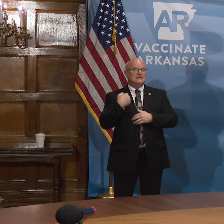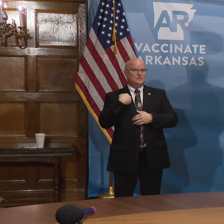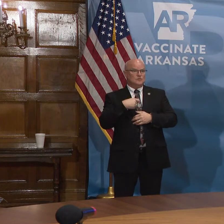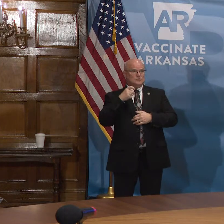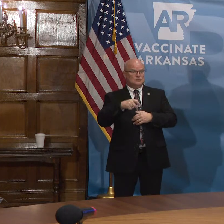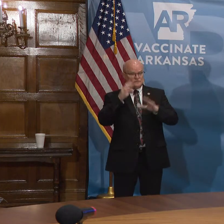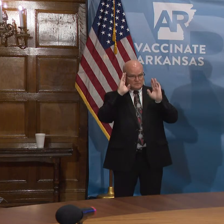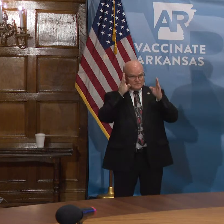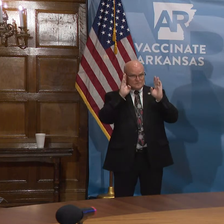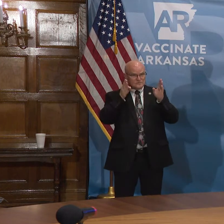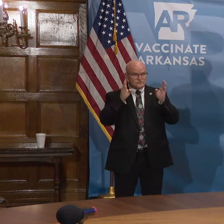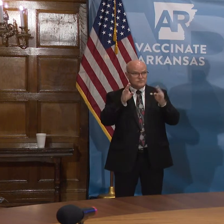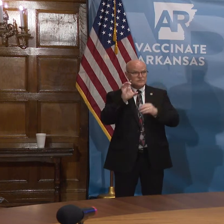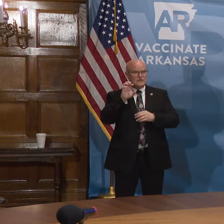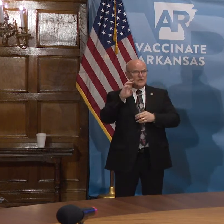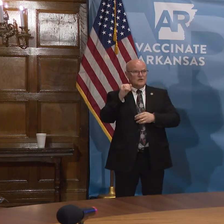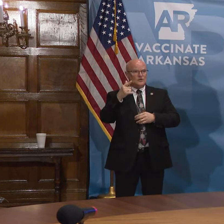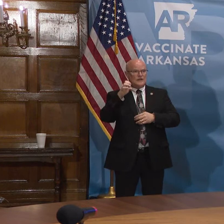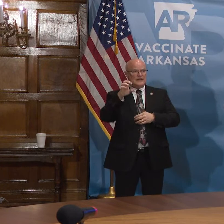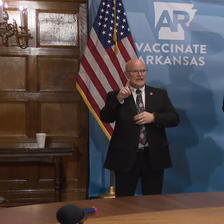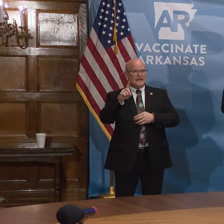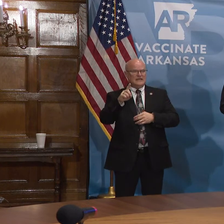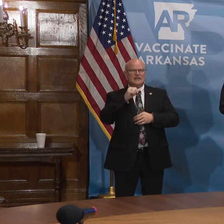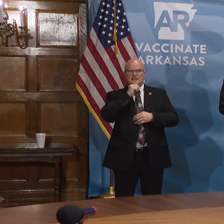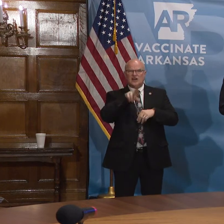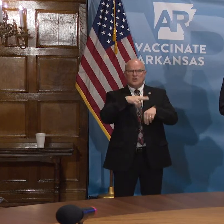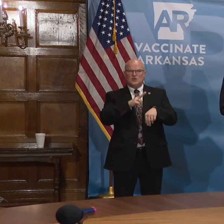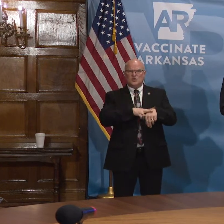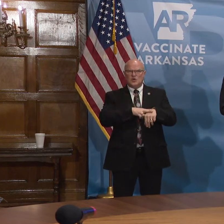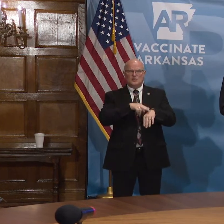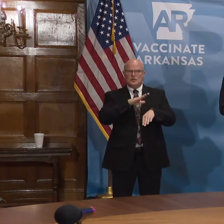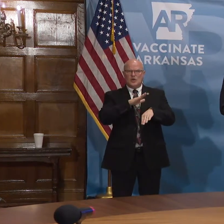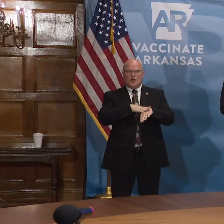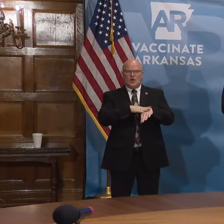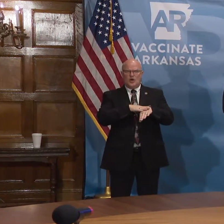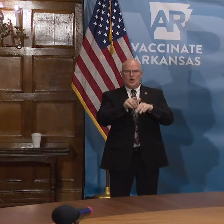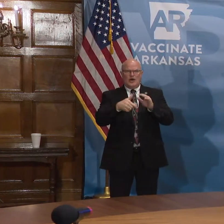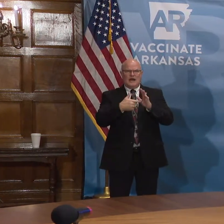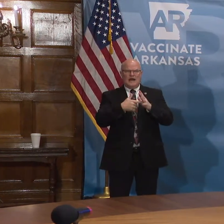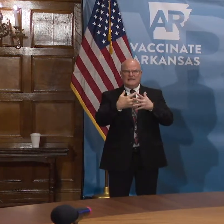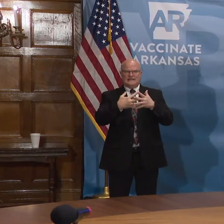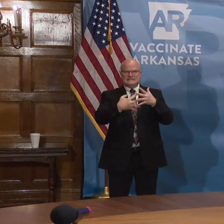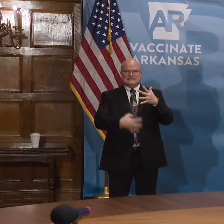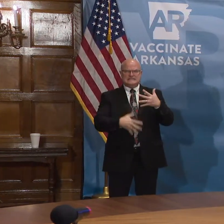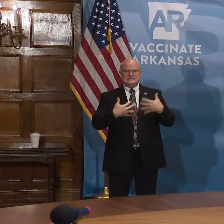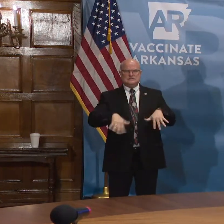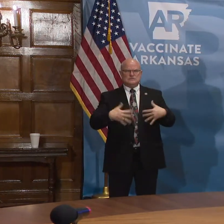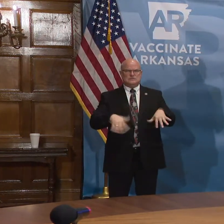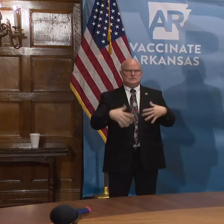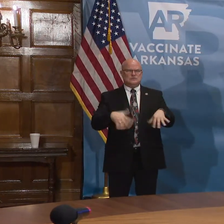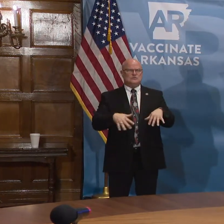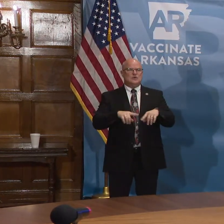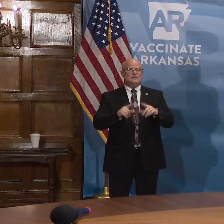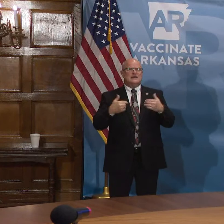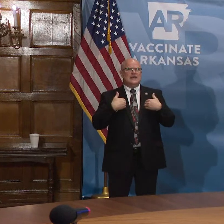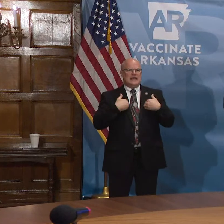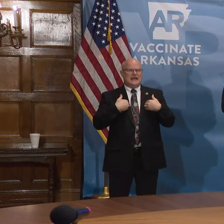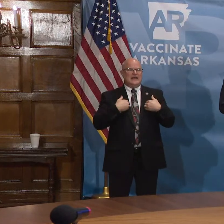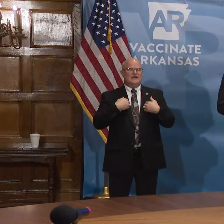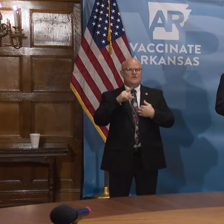should draw our attention to. Craighead County is not normally on the excessive new case list, but here we